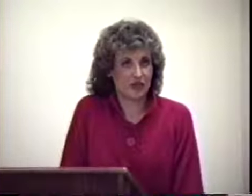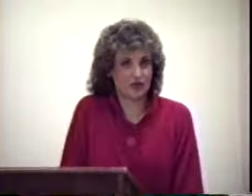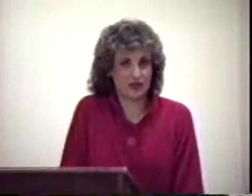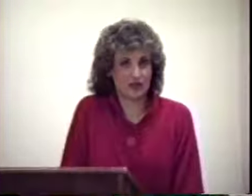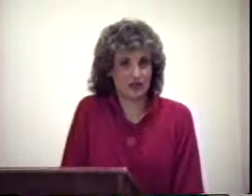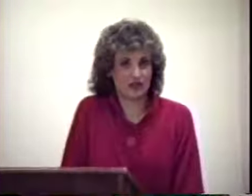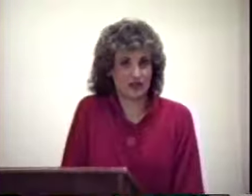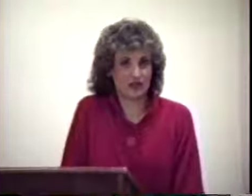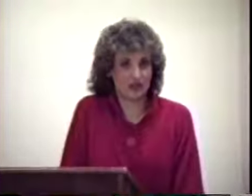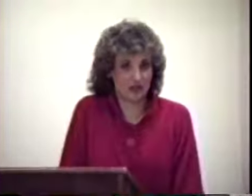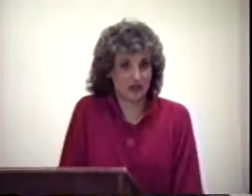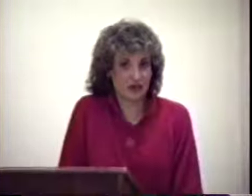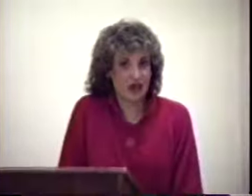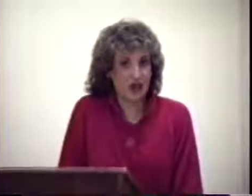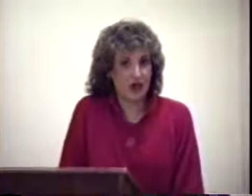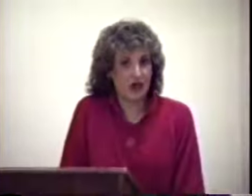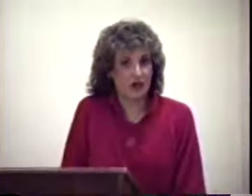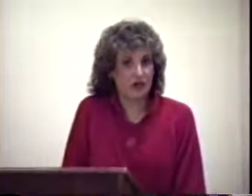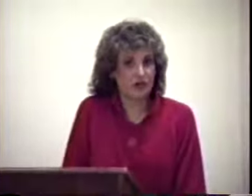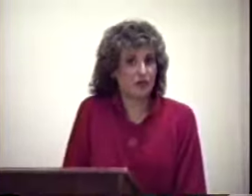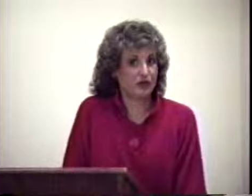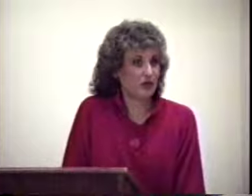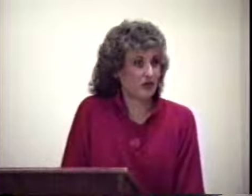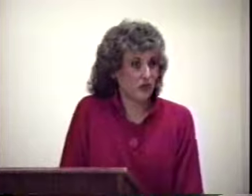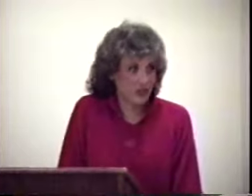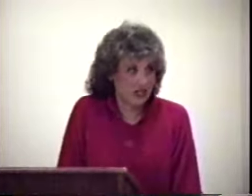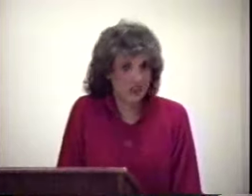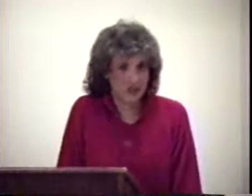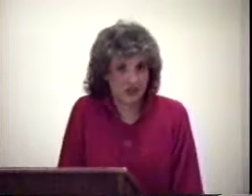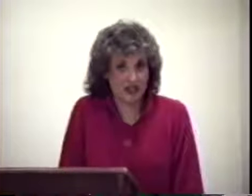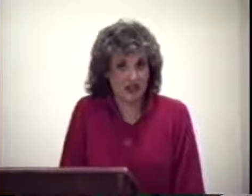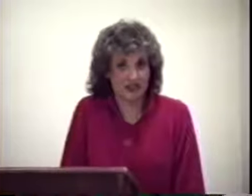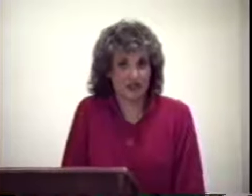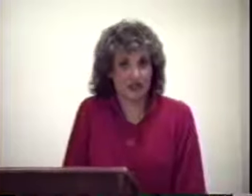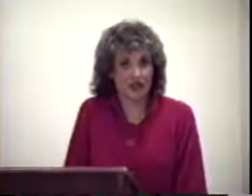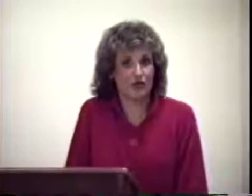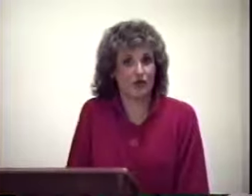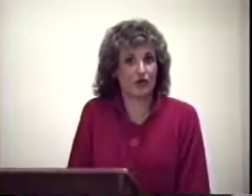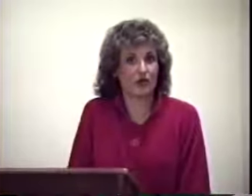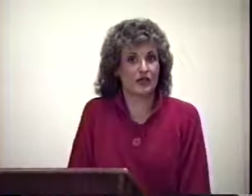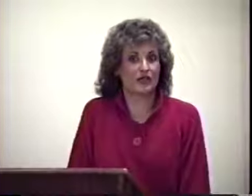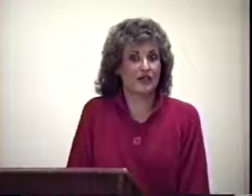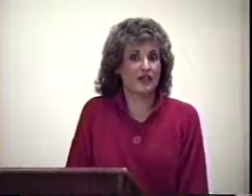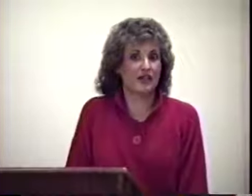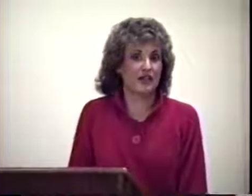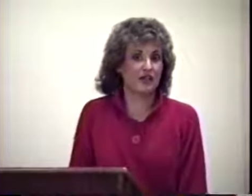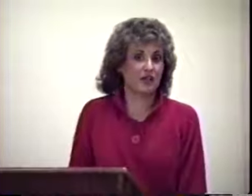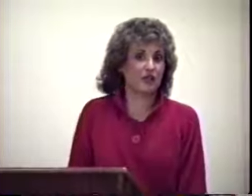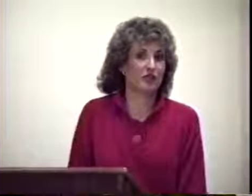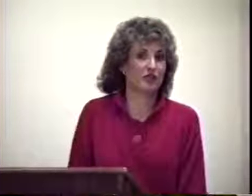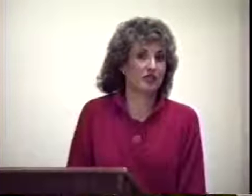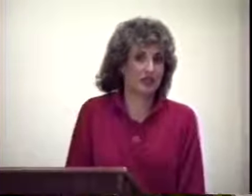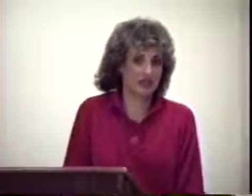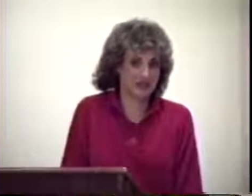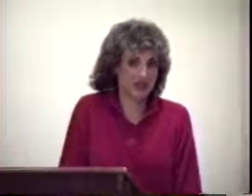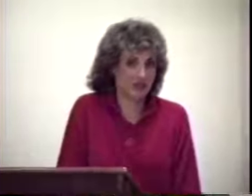it was just to learn. But probably one of the big experiences that show a goal is I had an opportunity to sign to